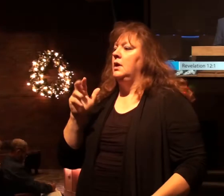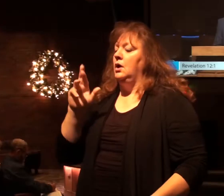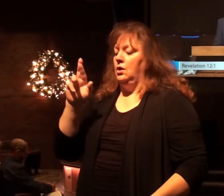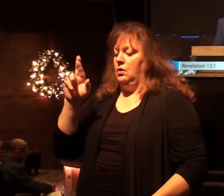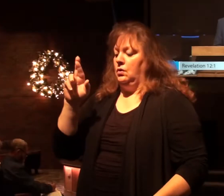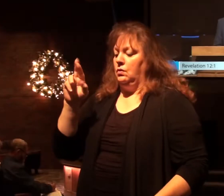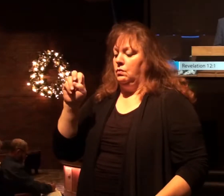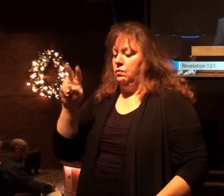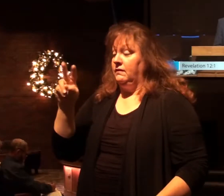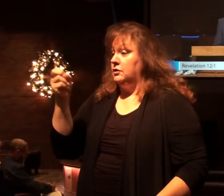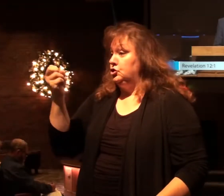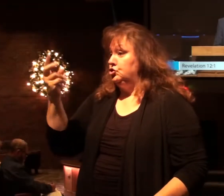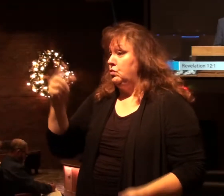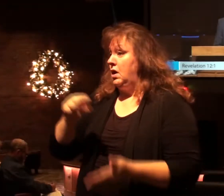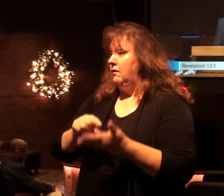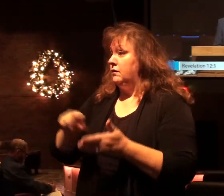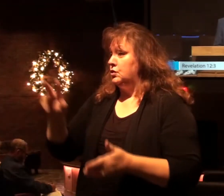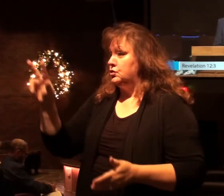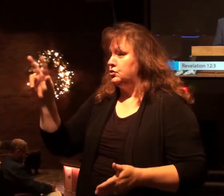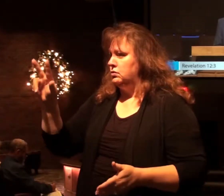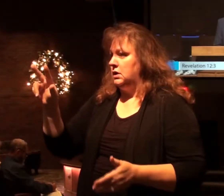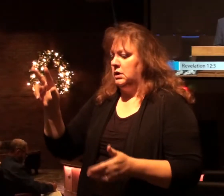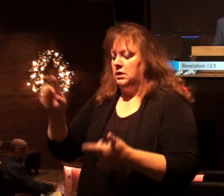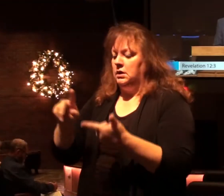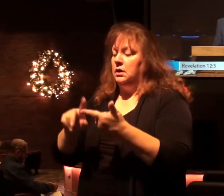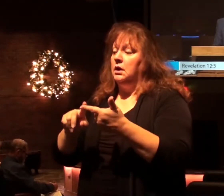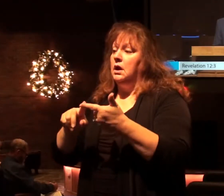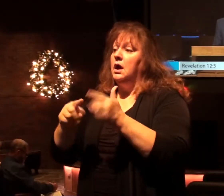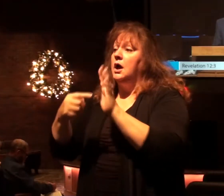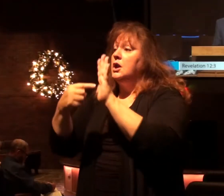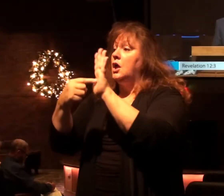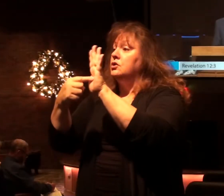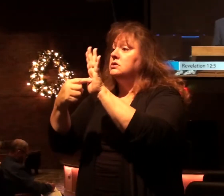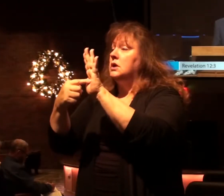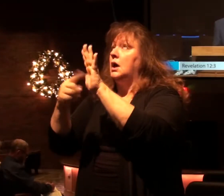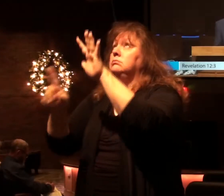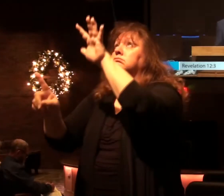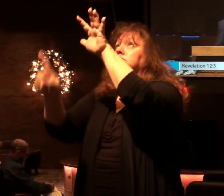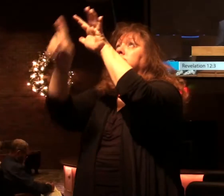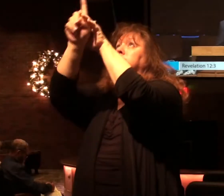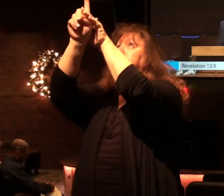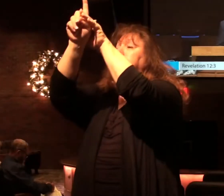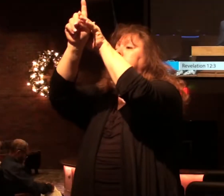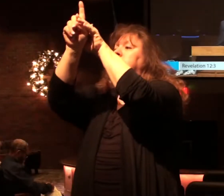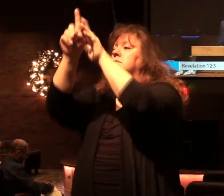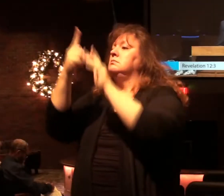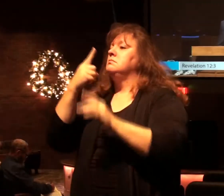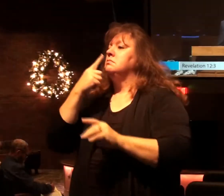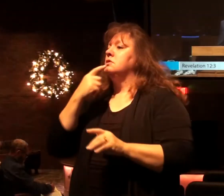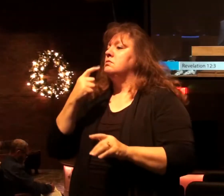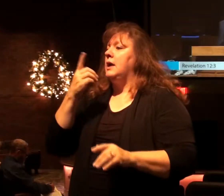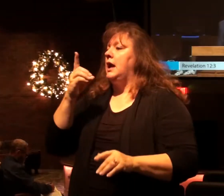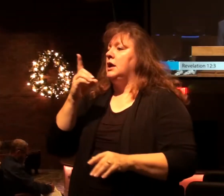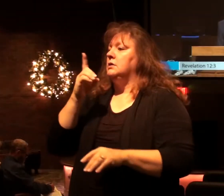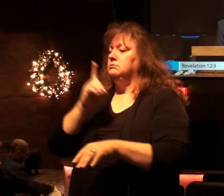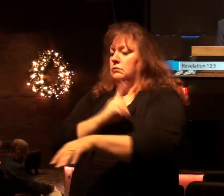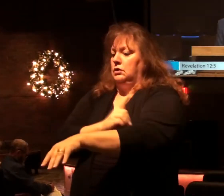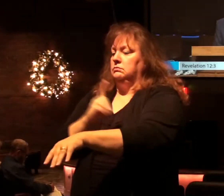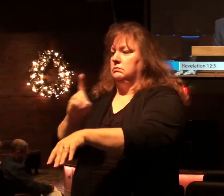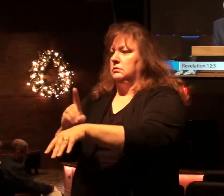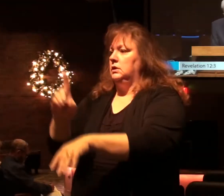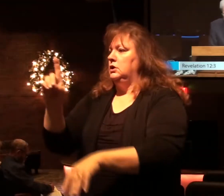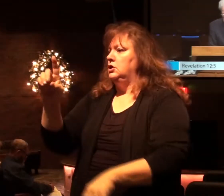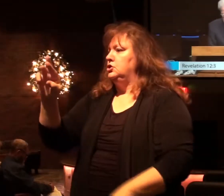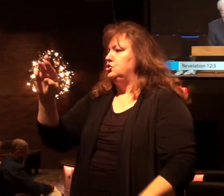3. We'll see shortly. Then another sign appeared in heaven, and this is the great red dragon. Come